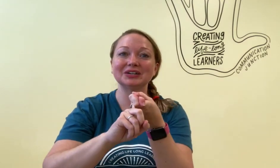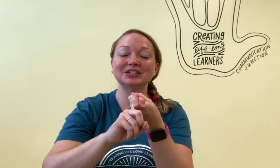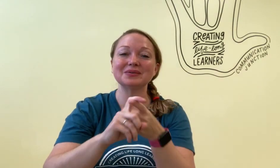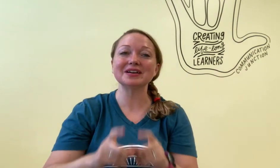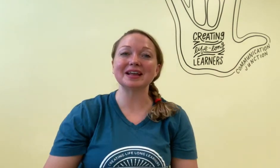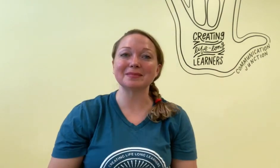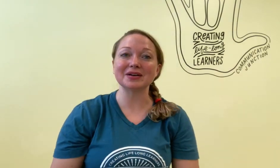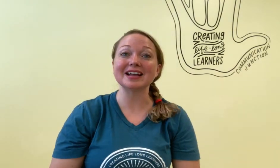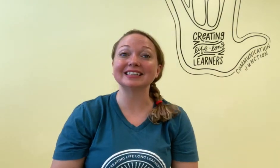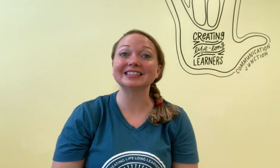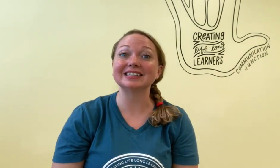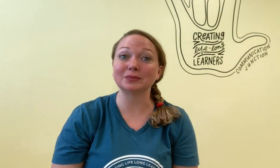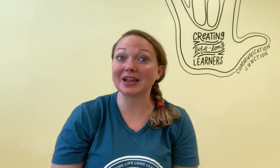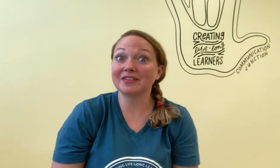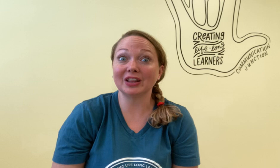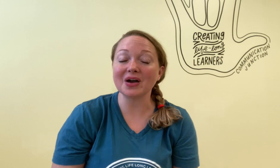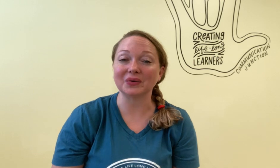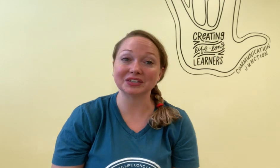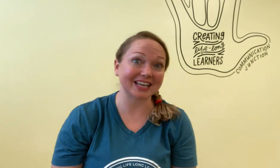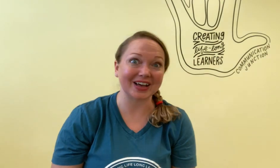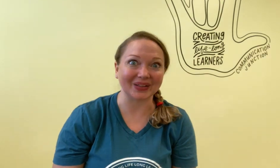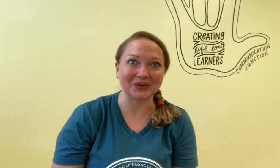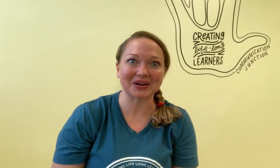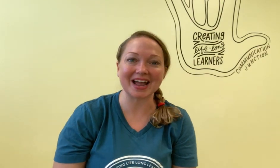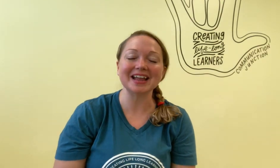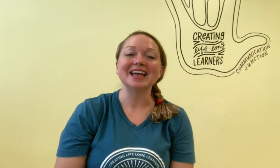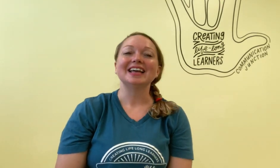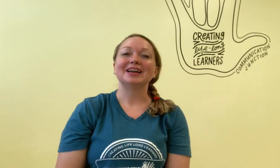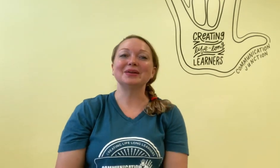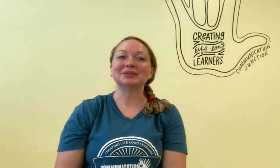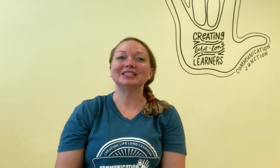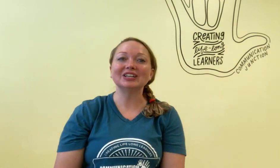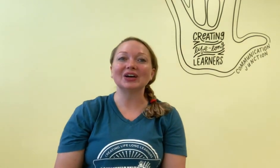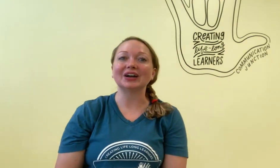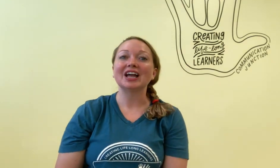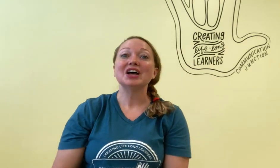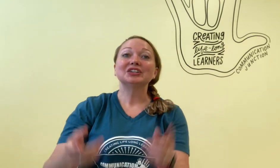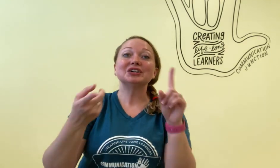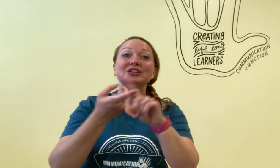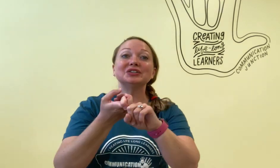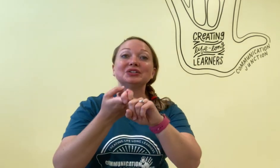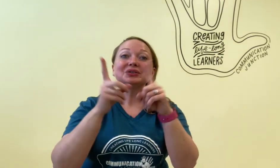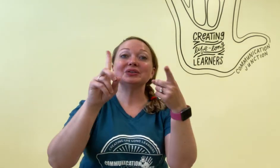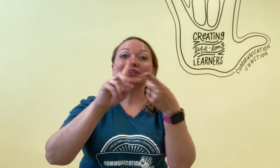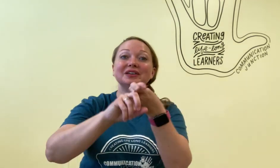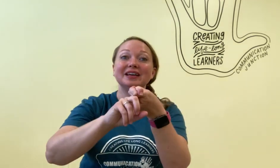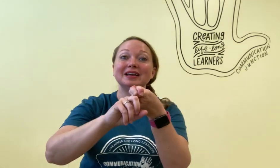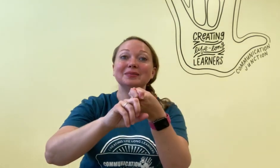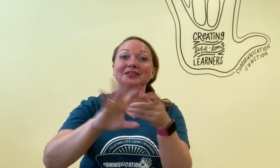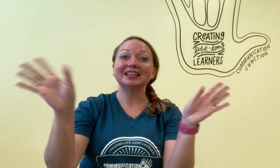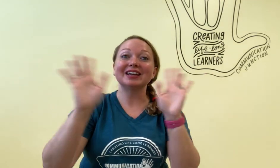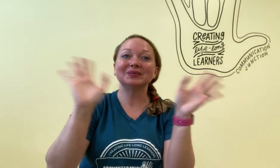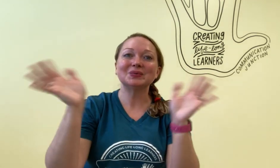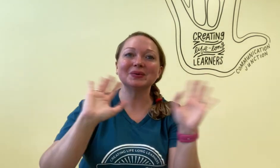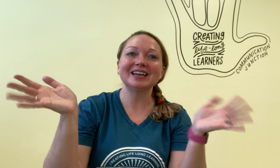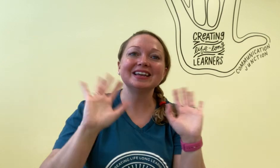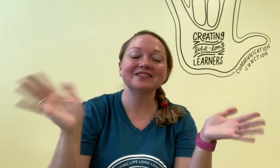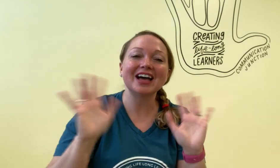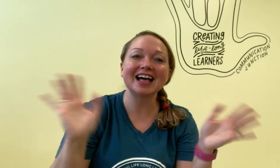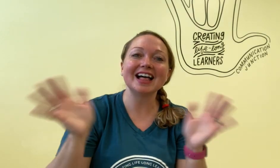our neighbor and wave hello or say hello, okay? Here we go, sing along. Turn to your neighbors and wave